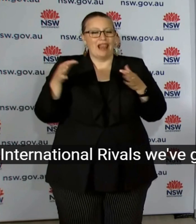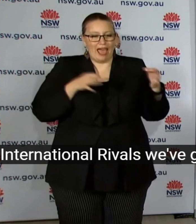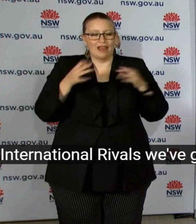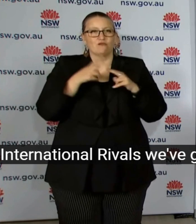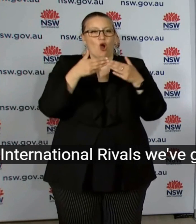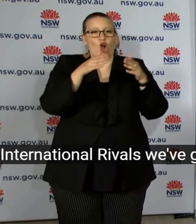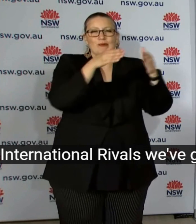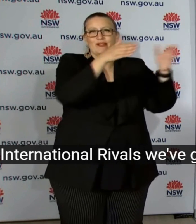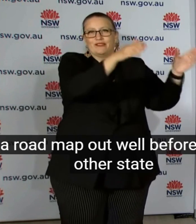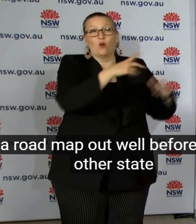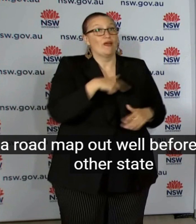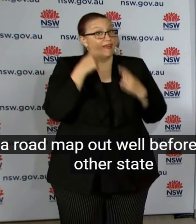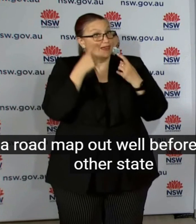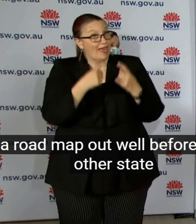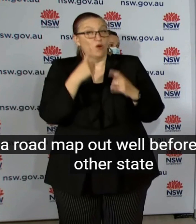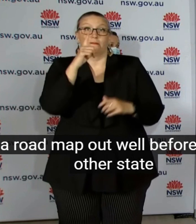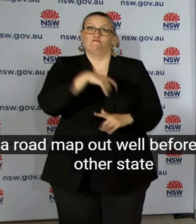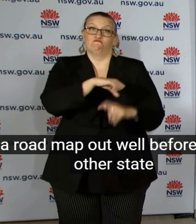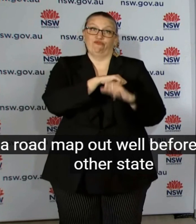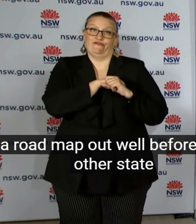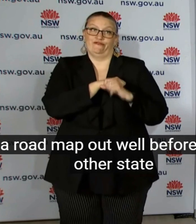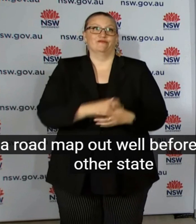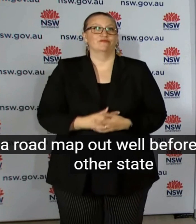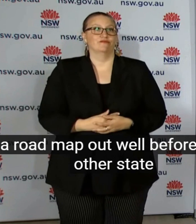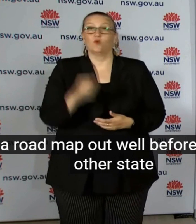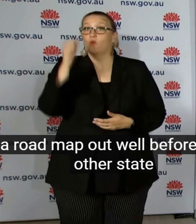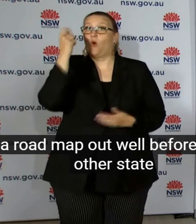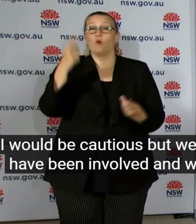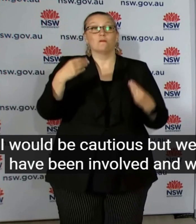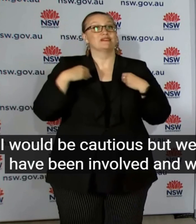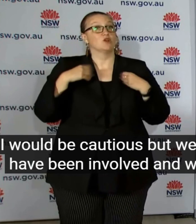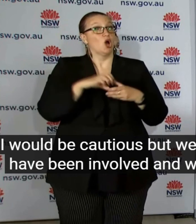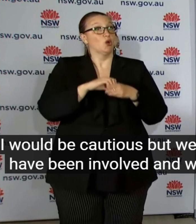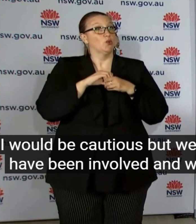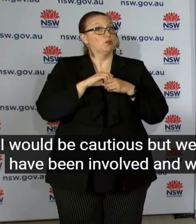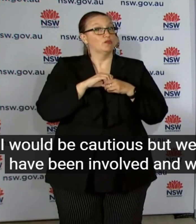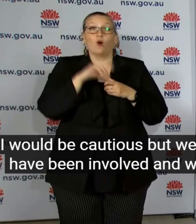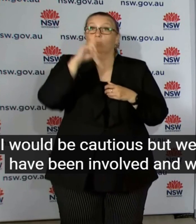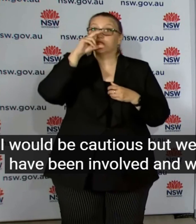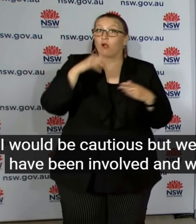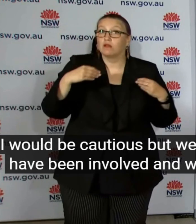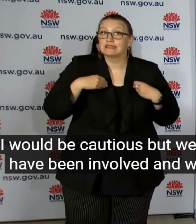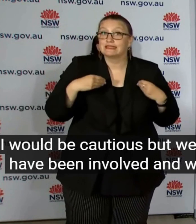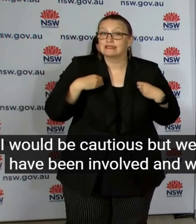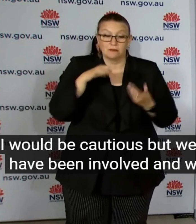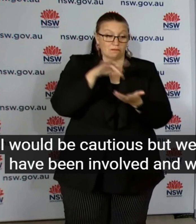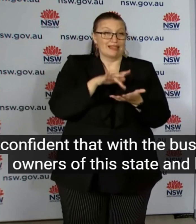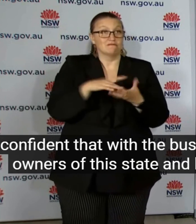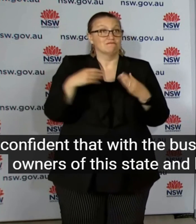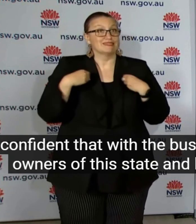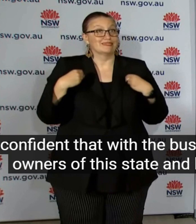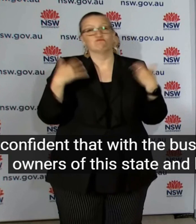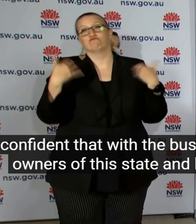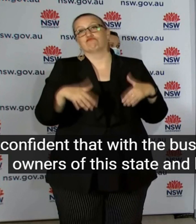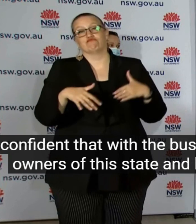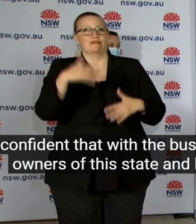And we're confident that with the business owners of this state, and let's not kid ourselves, small business, medium business have borne the brunt of it. That's mum